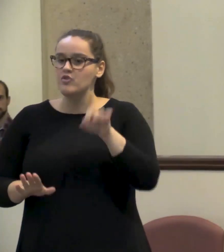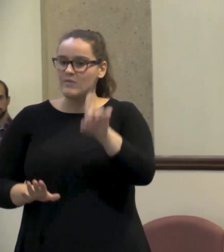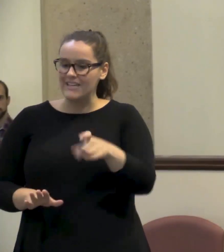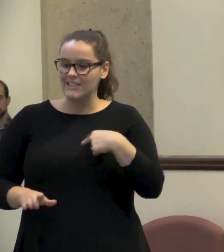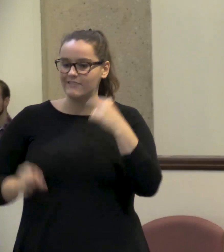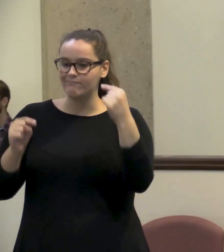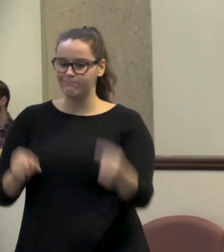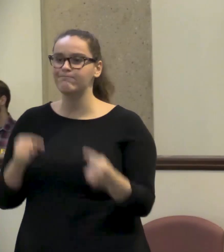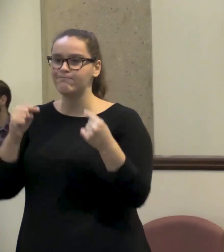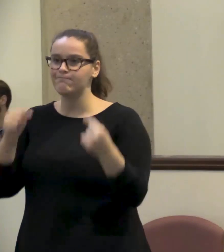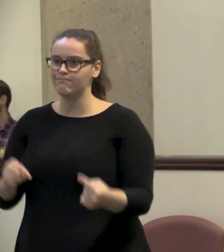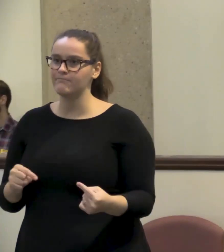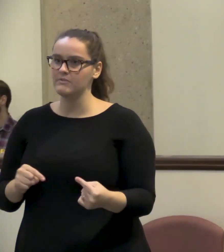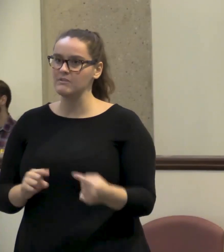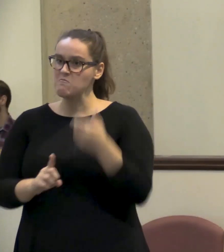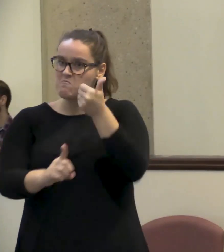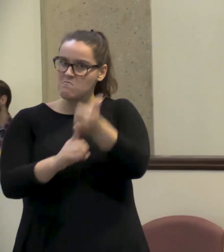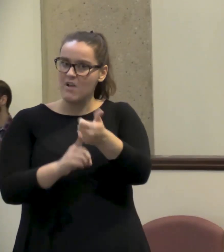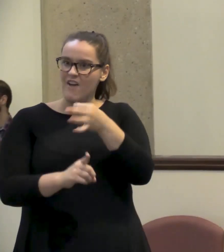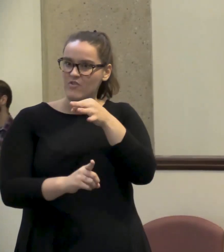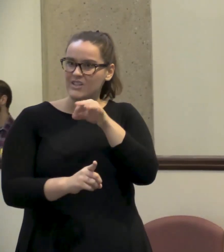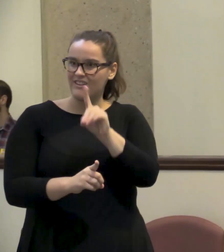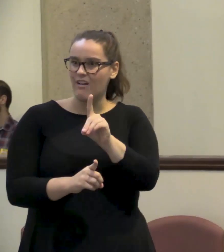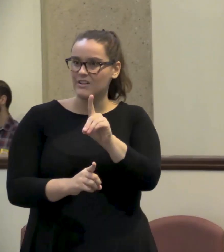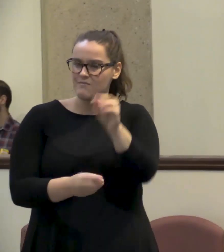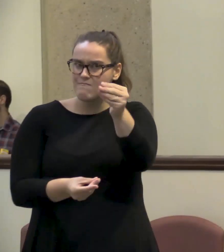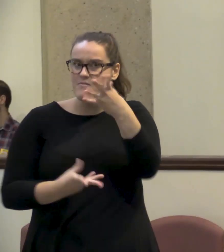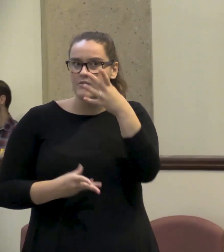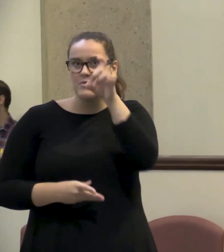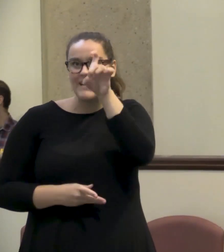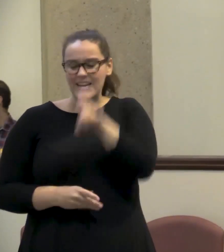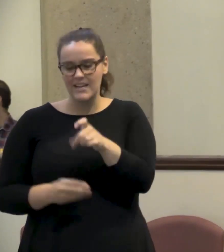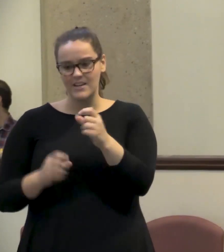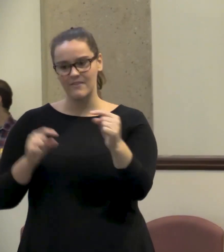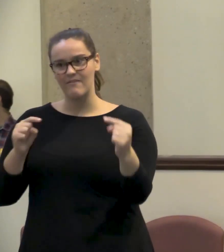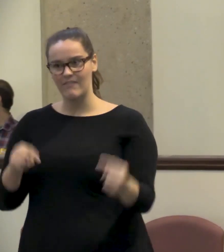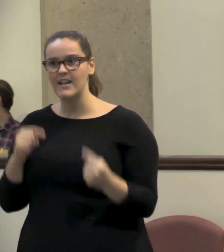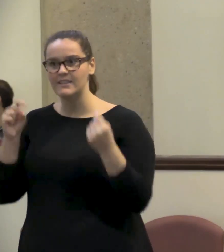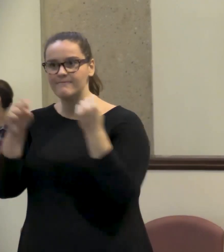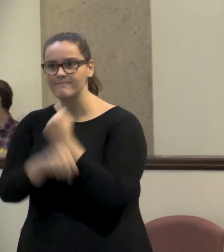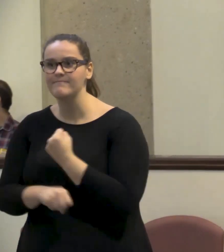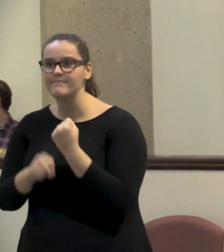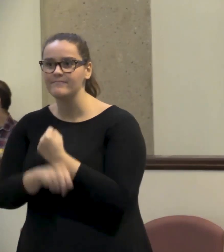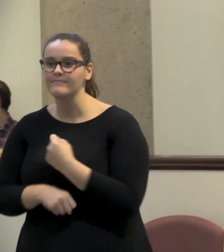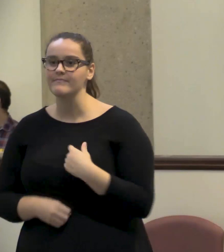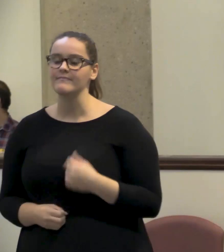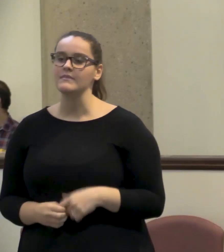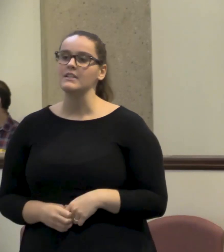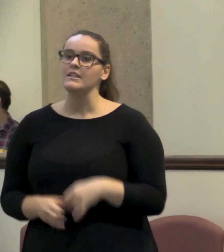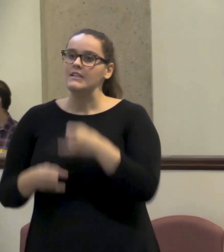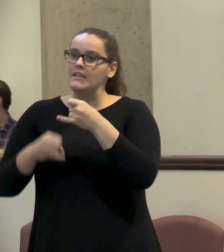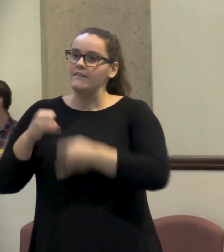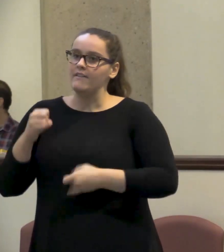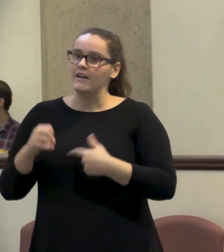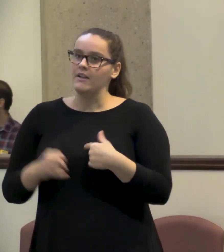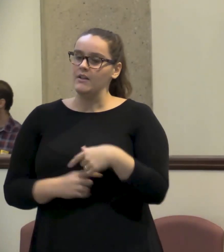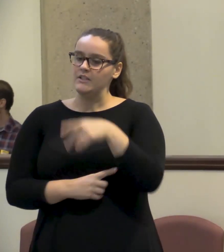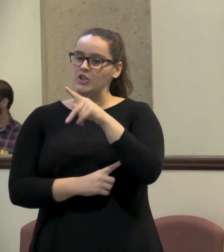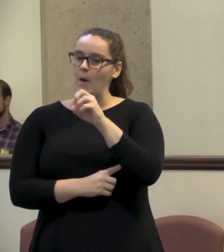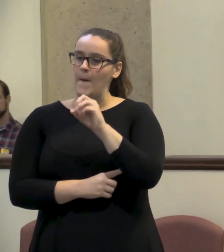us we've got to fight at every level. We've got to fight. And I'll leave you finally with the words of the great Tom